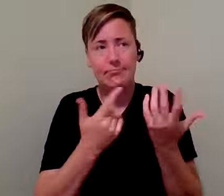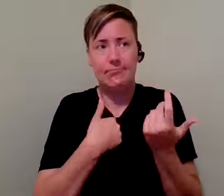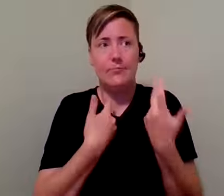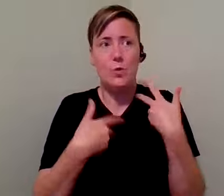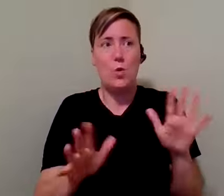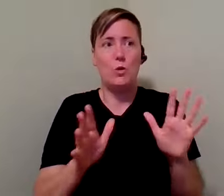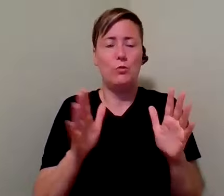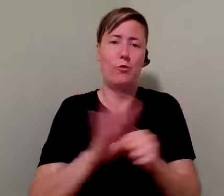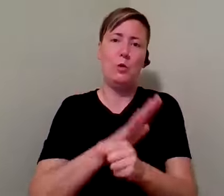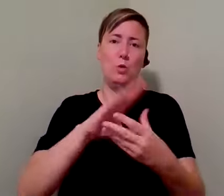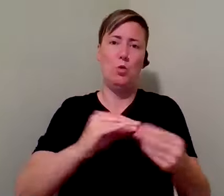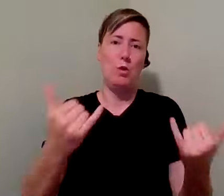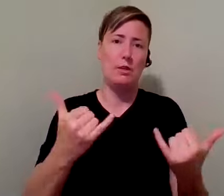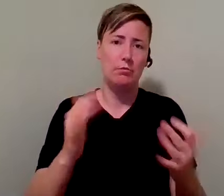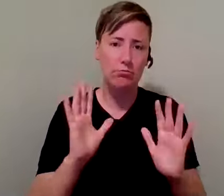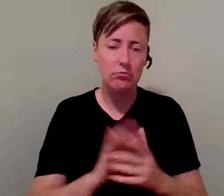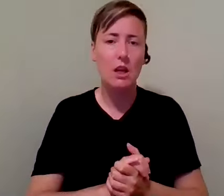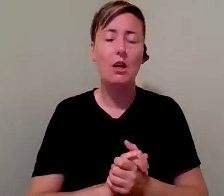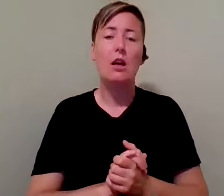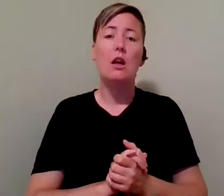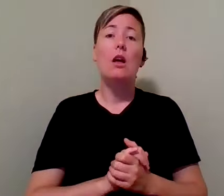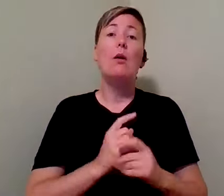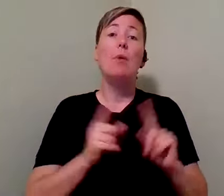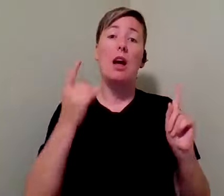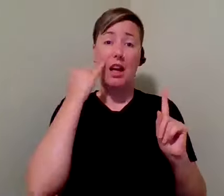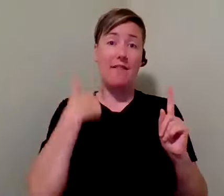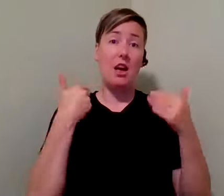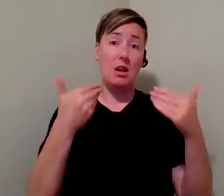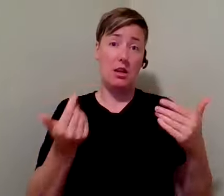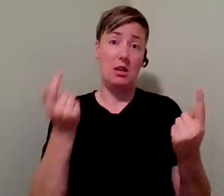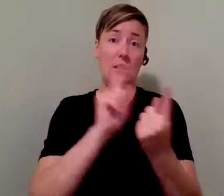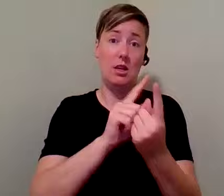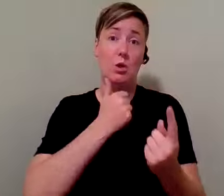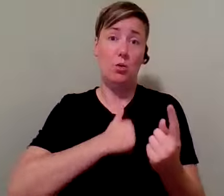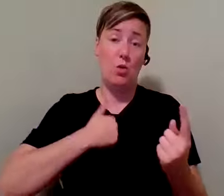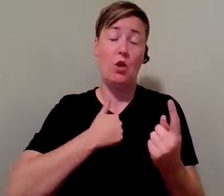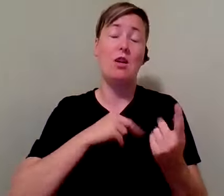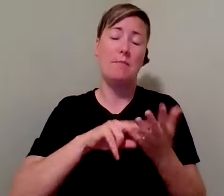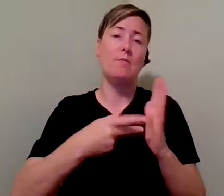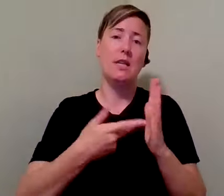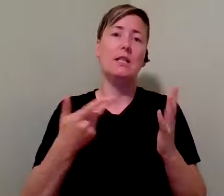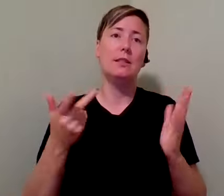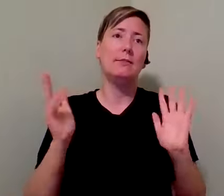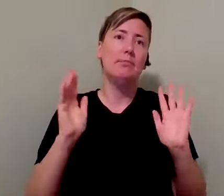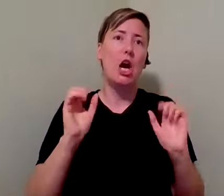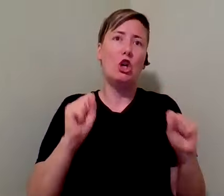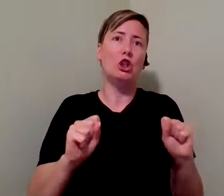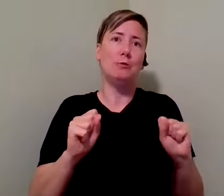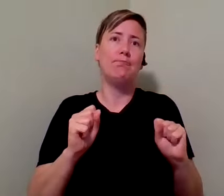amends might have jeopardized my freedom. So I wasn't really sure about those. He said, okay, we'll put them in not sure. And